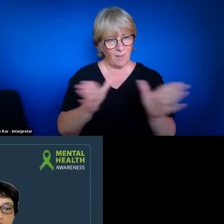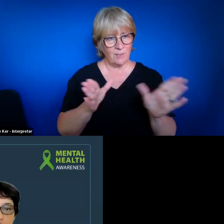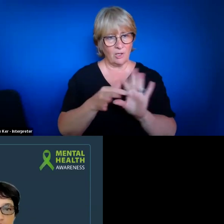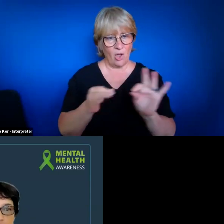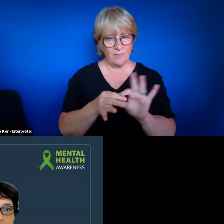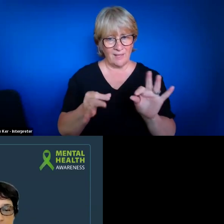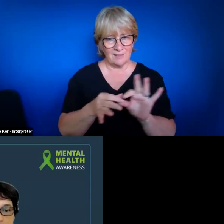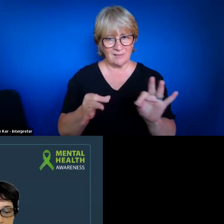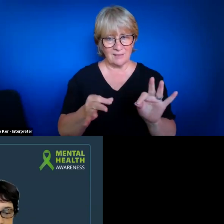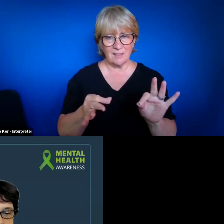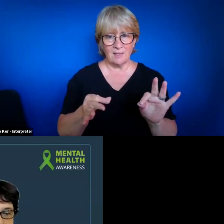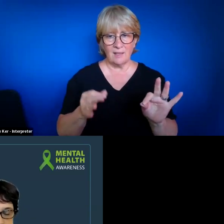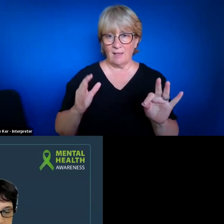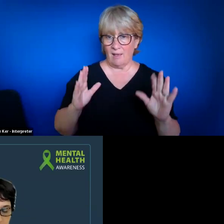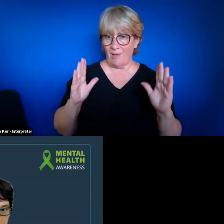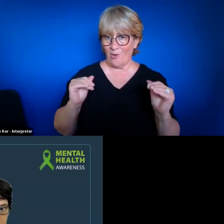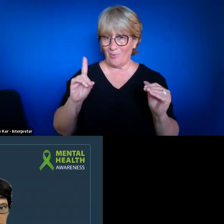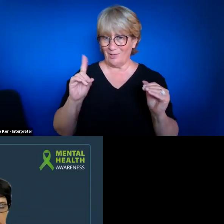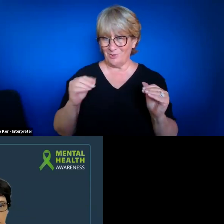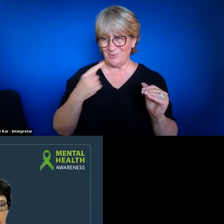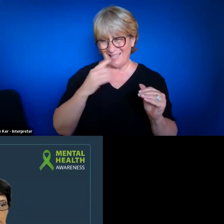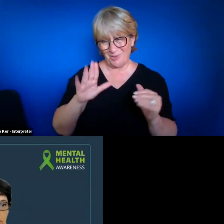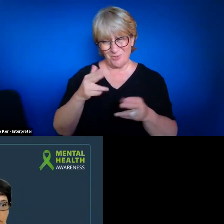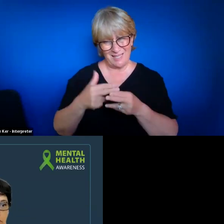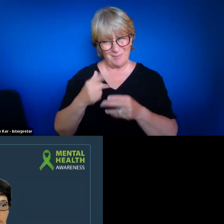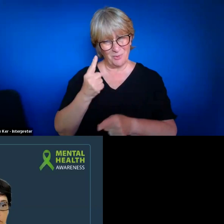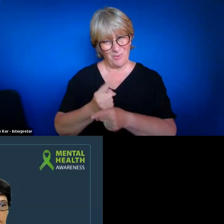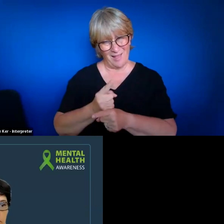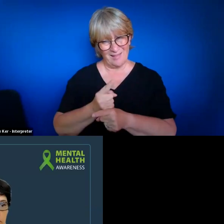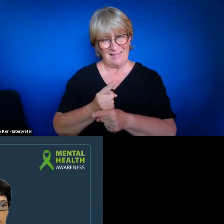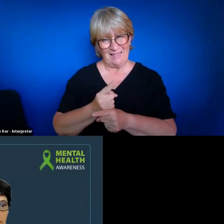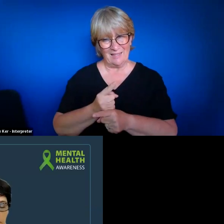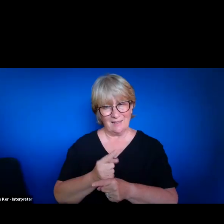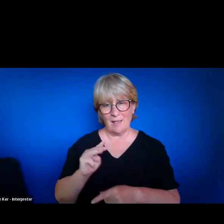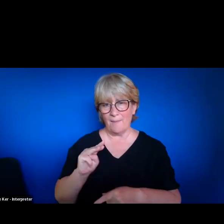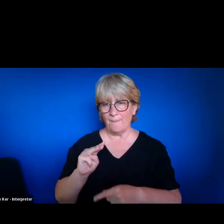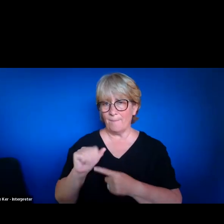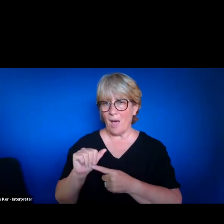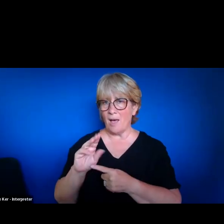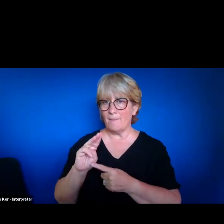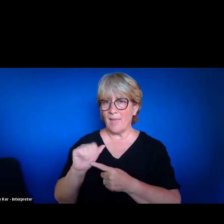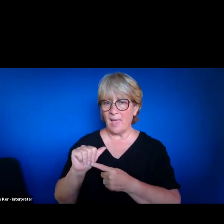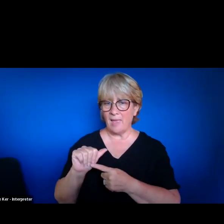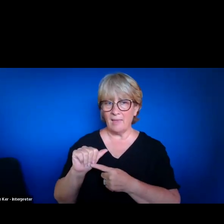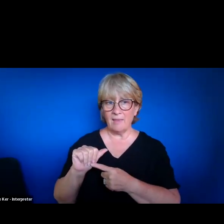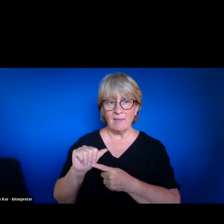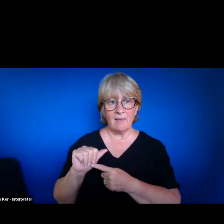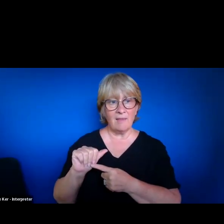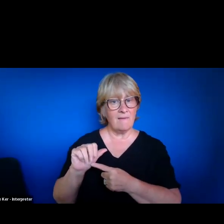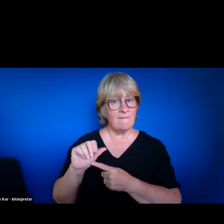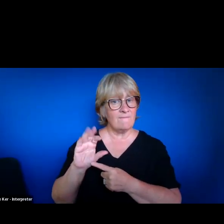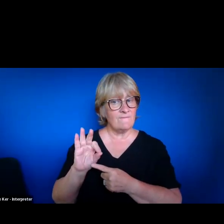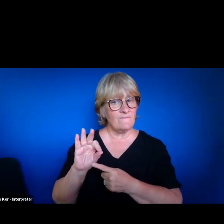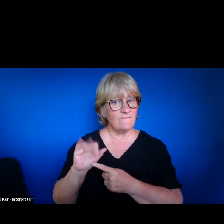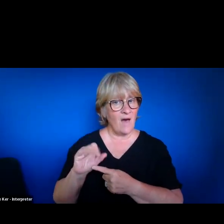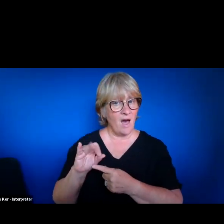And I hope I do say your name correctly. Mame Baswa is going to